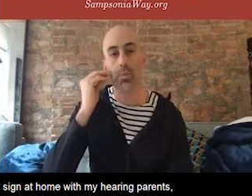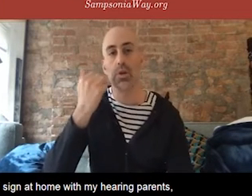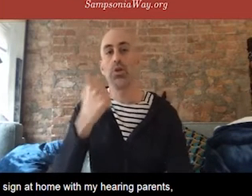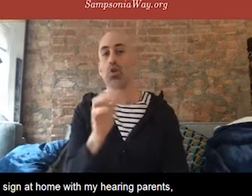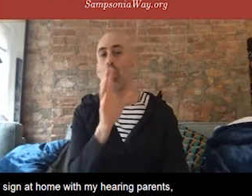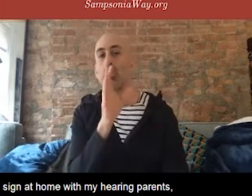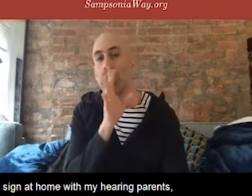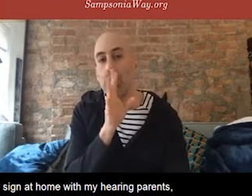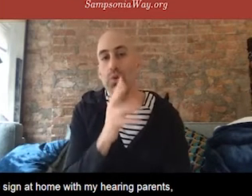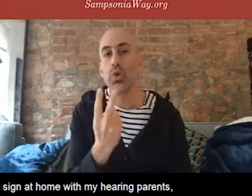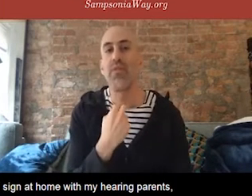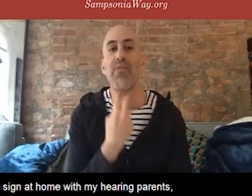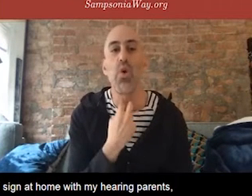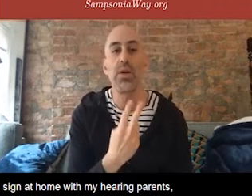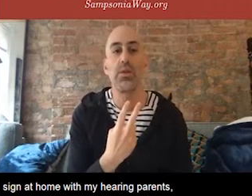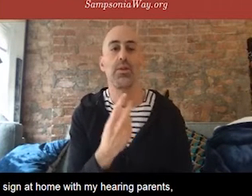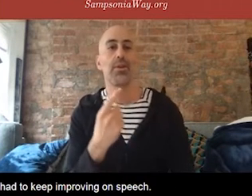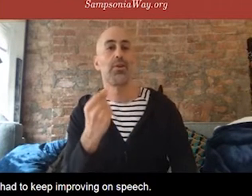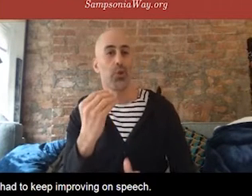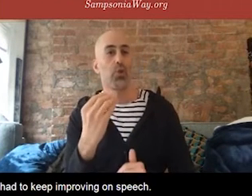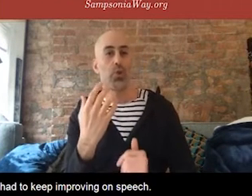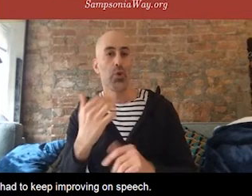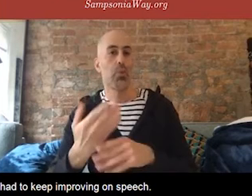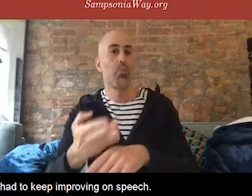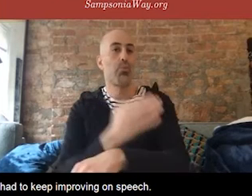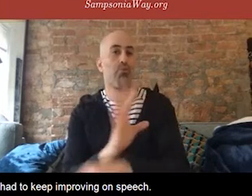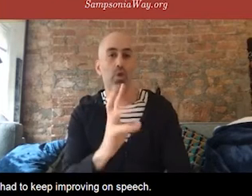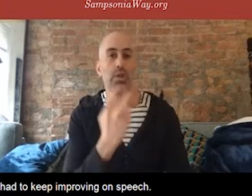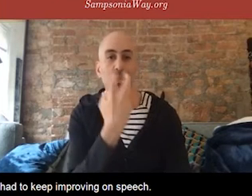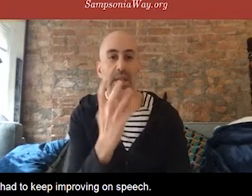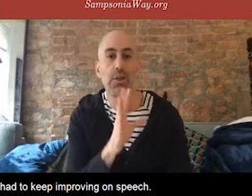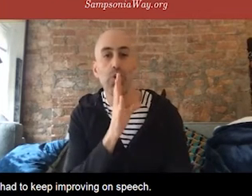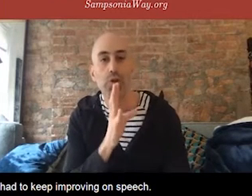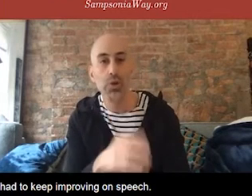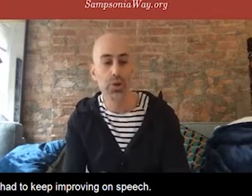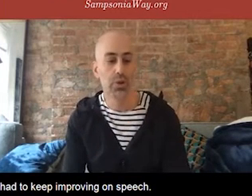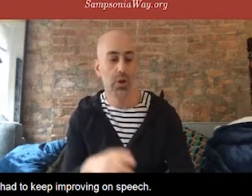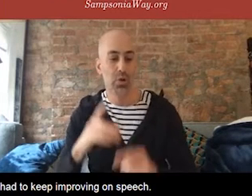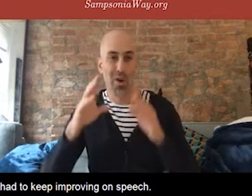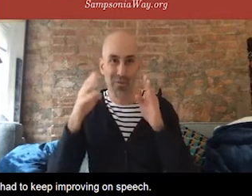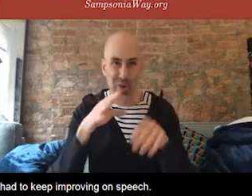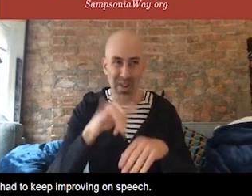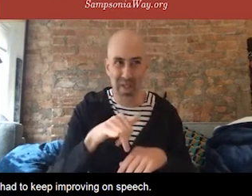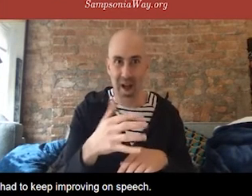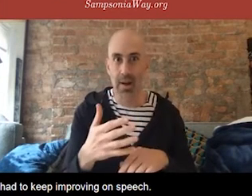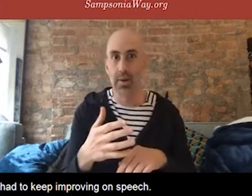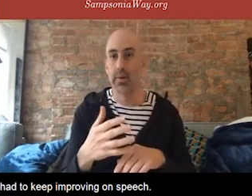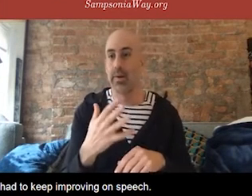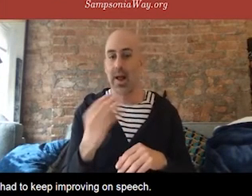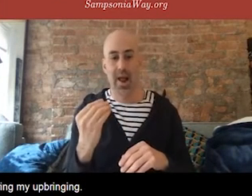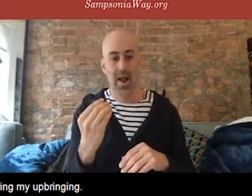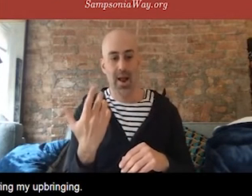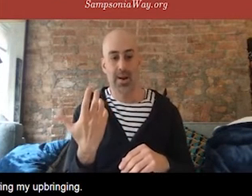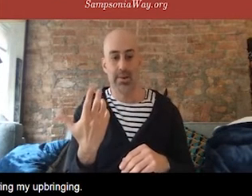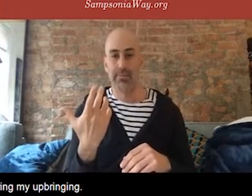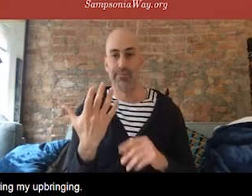signing. I wasn't allowed to sign at home with my hearing parents. I was told that I had to use my voice and I had to keep improving on